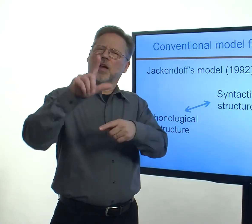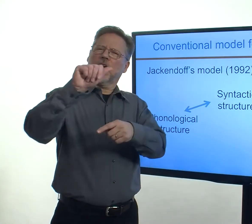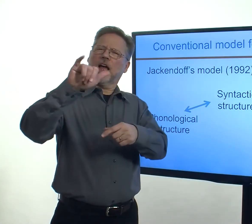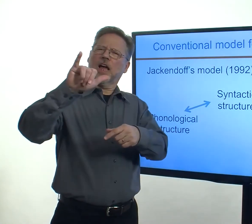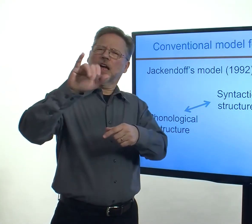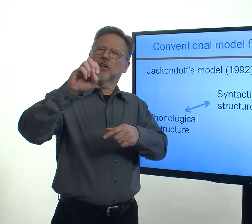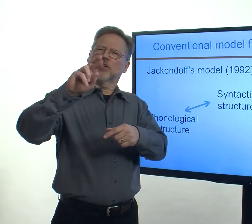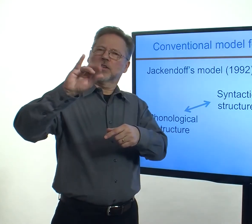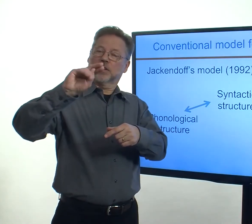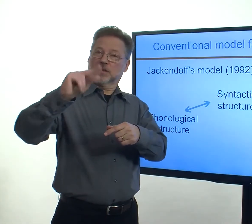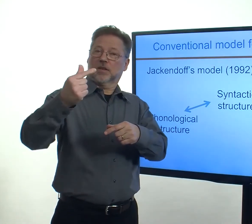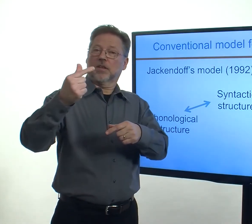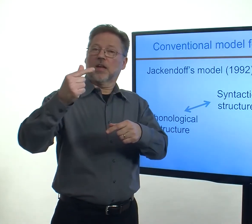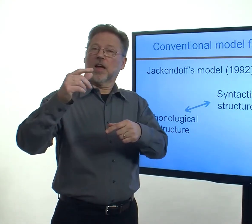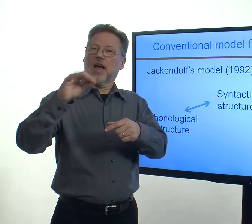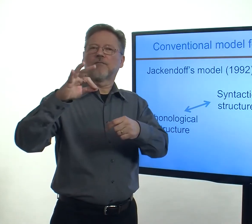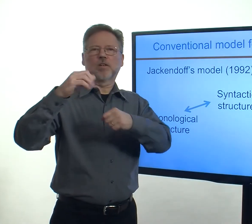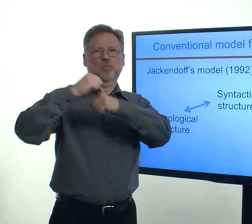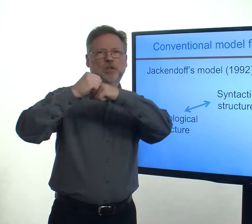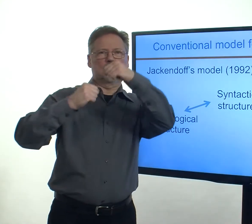I'll talk about layering of structure.